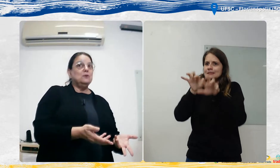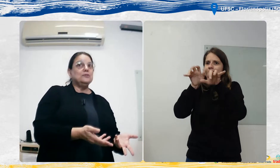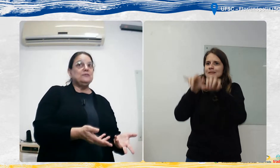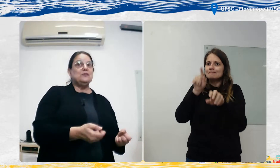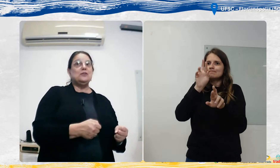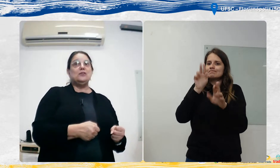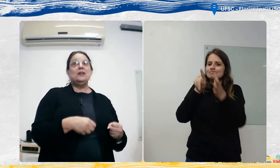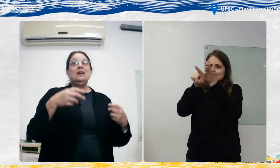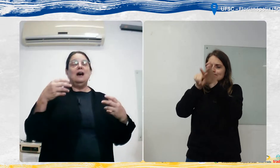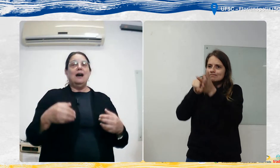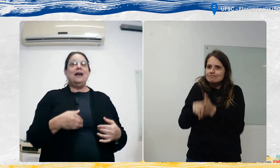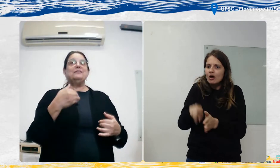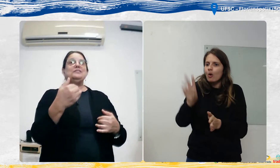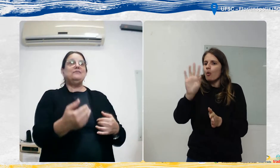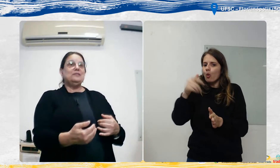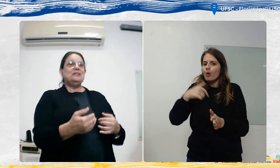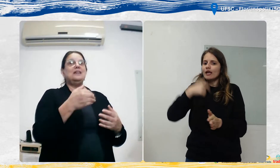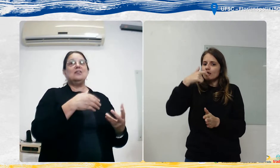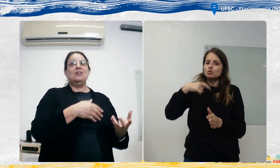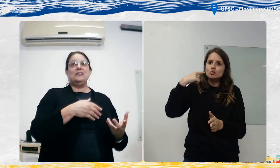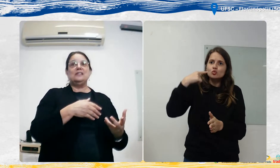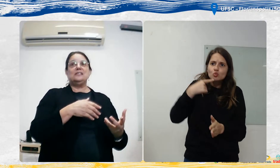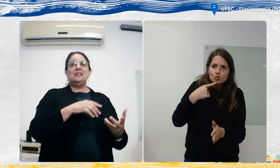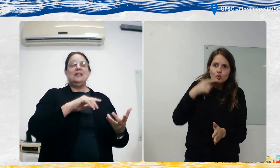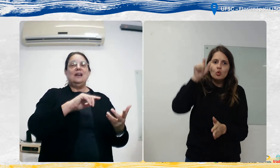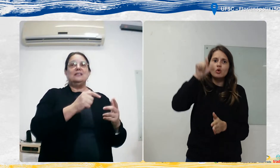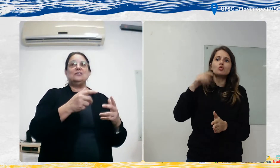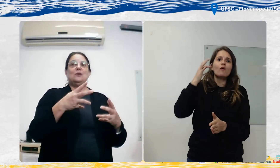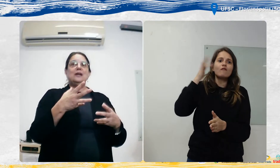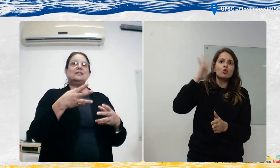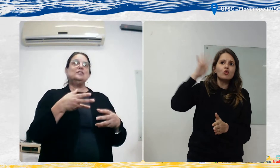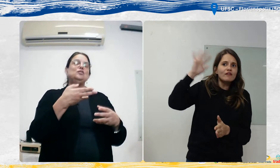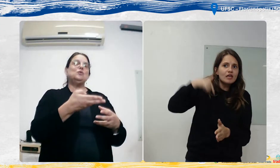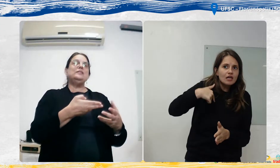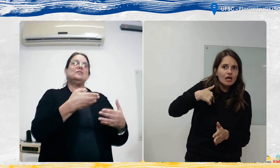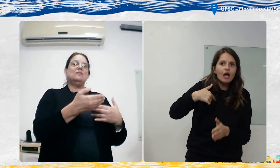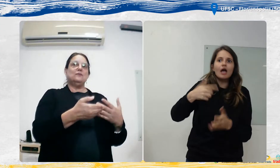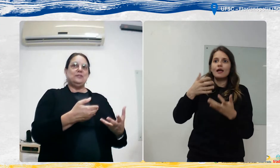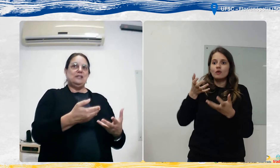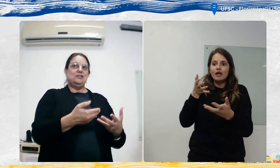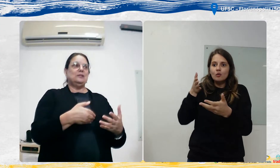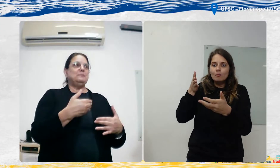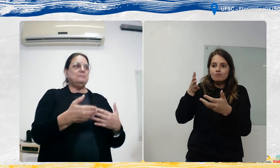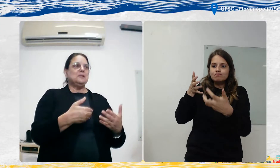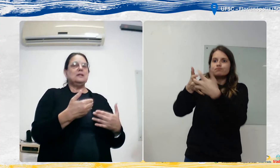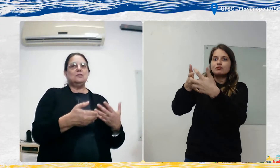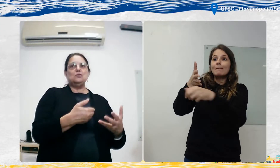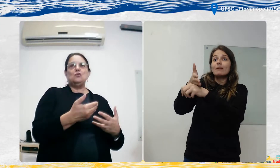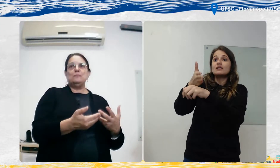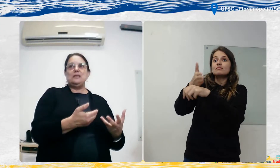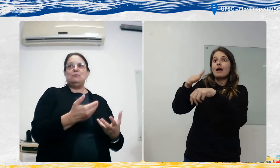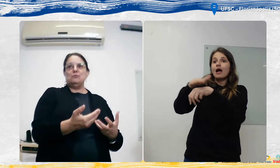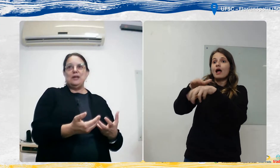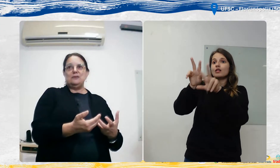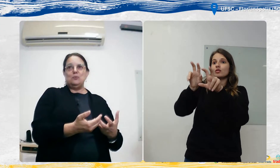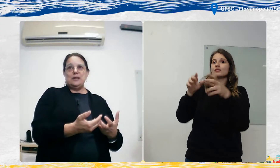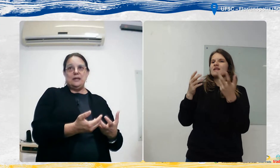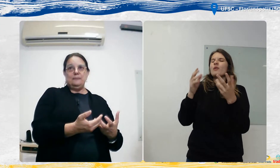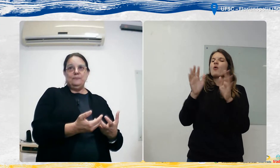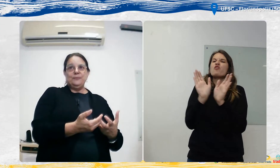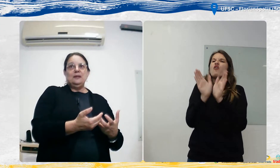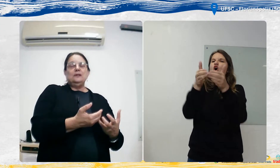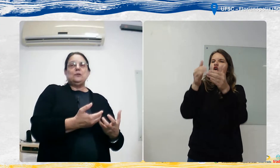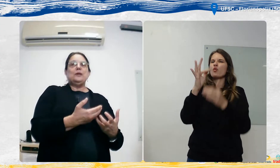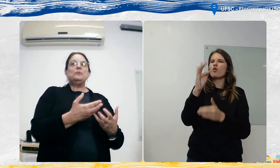deaf philosopher. I have a different take on this. And so I got to join the conversation, and people got to know me through that